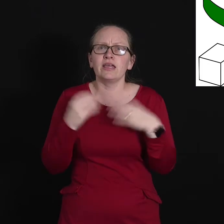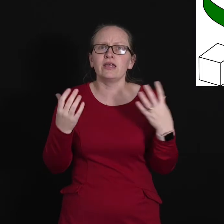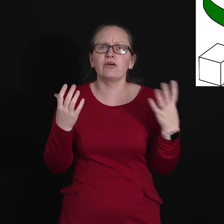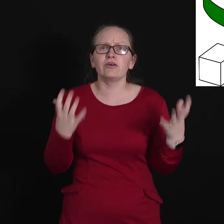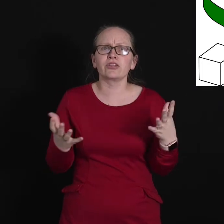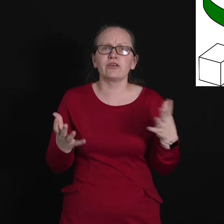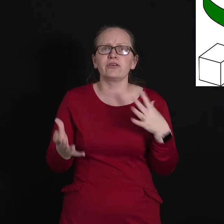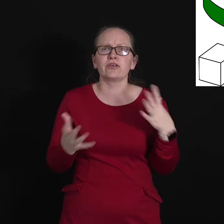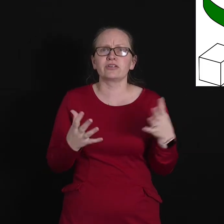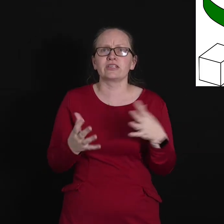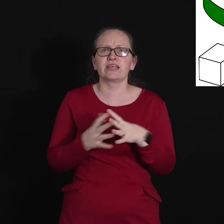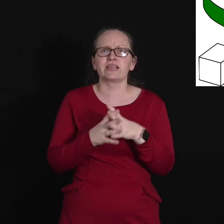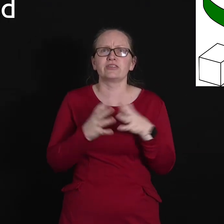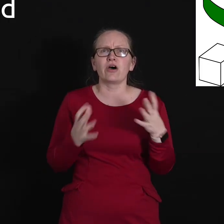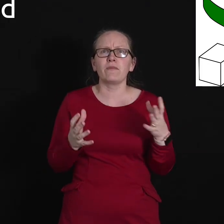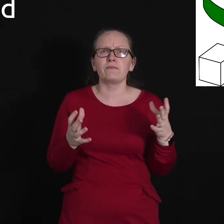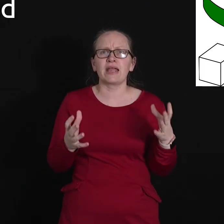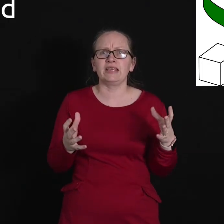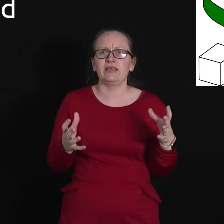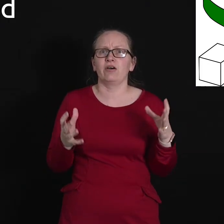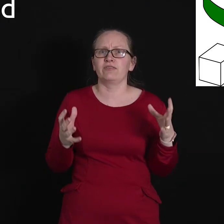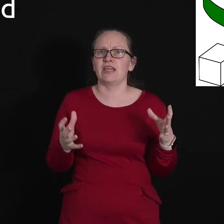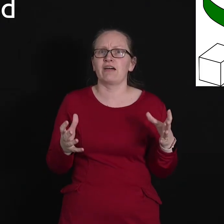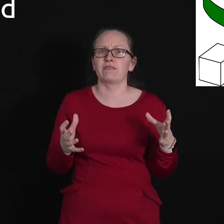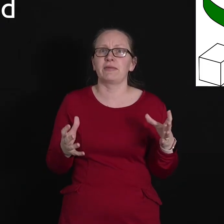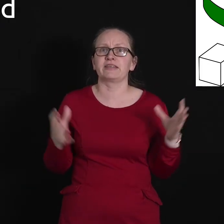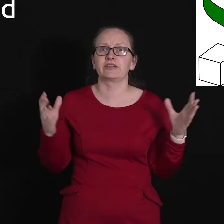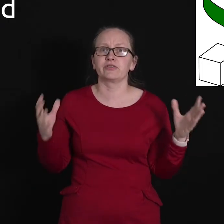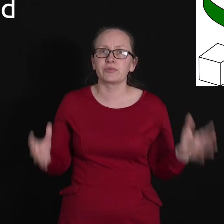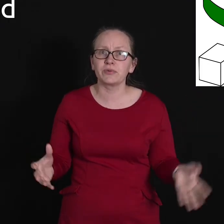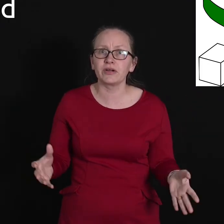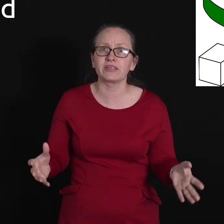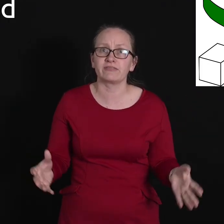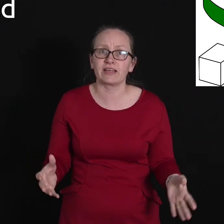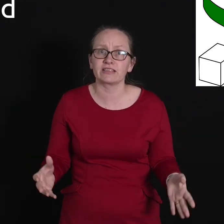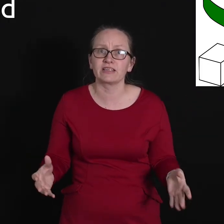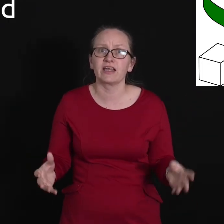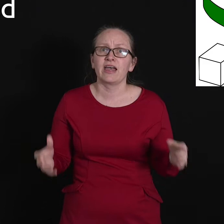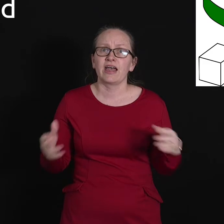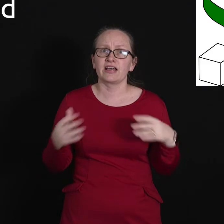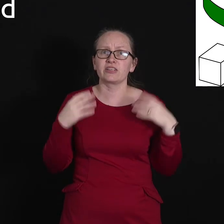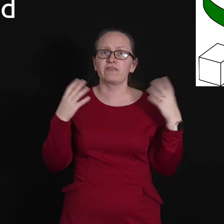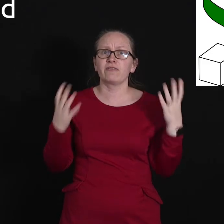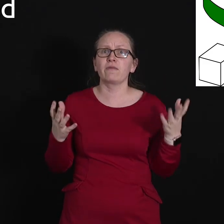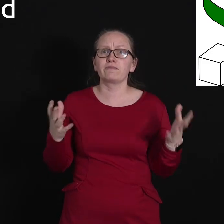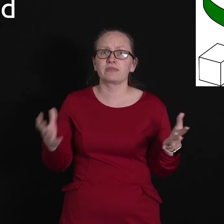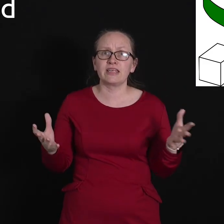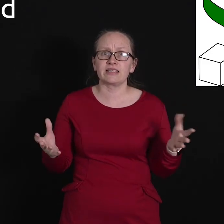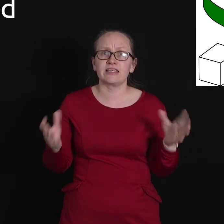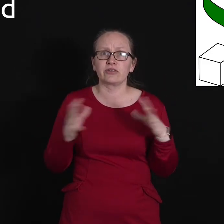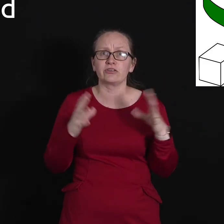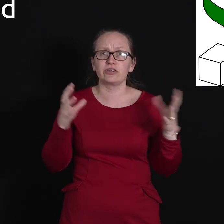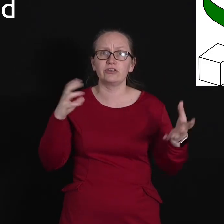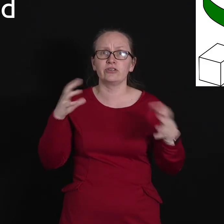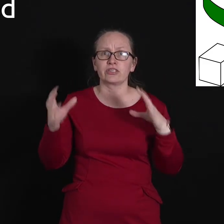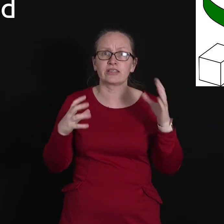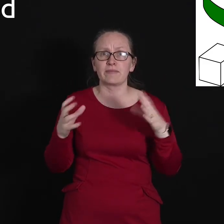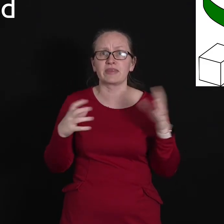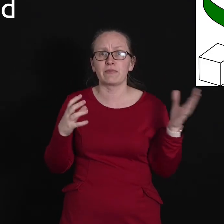He also noted that not many of the alpha particles were deflected, and so from this he could use the number that